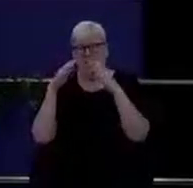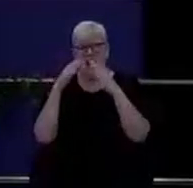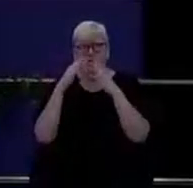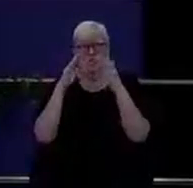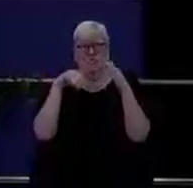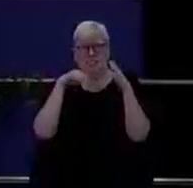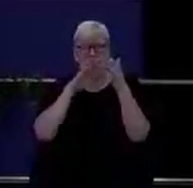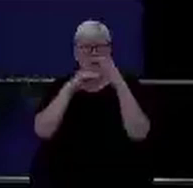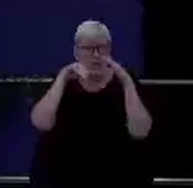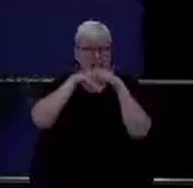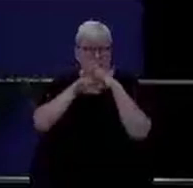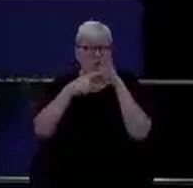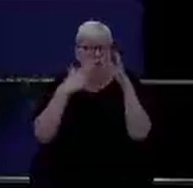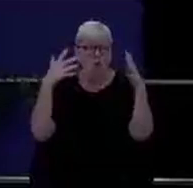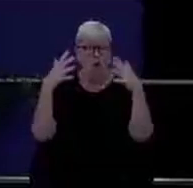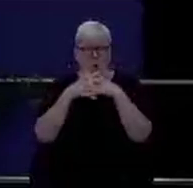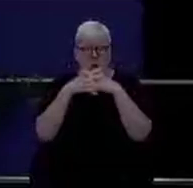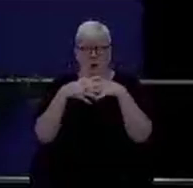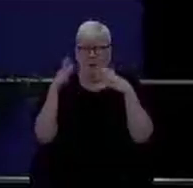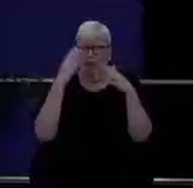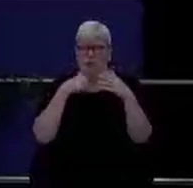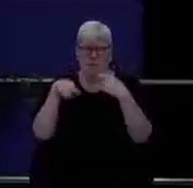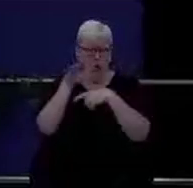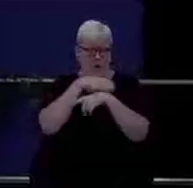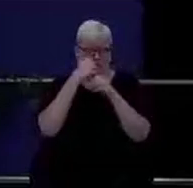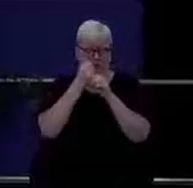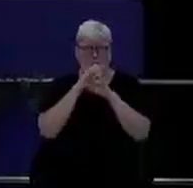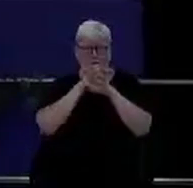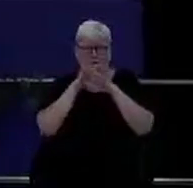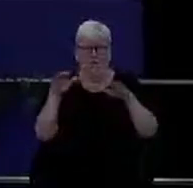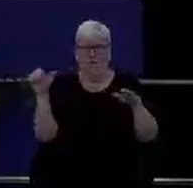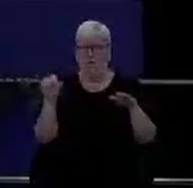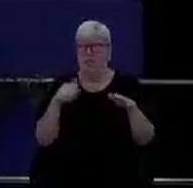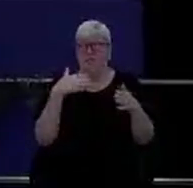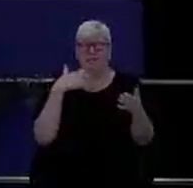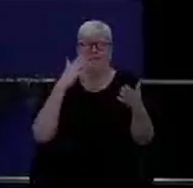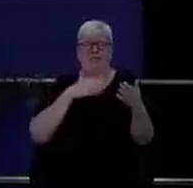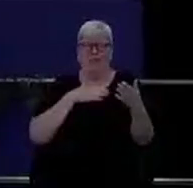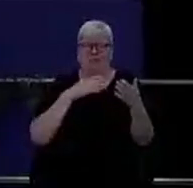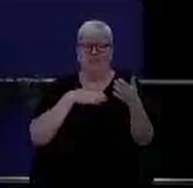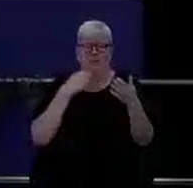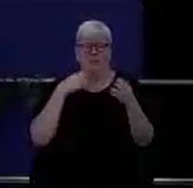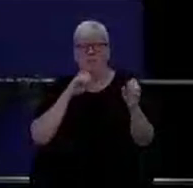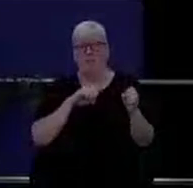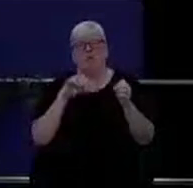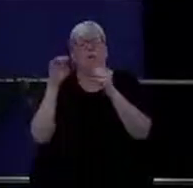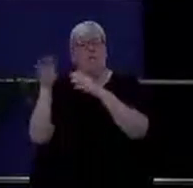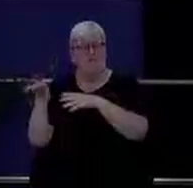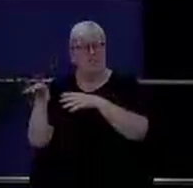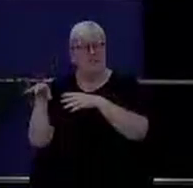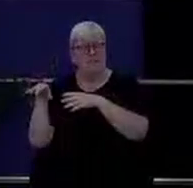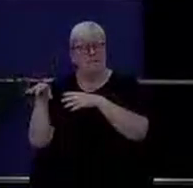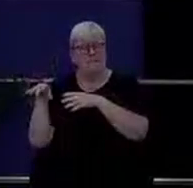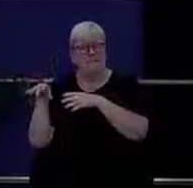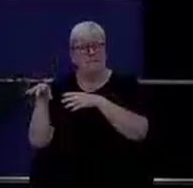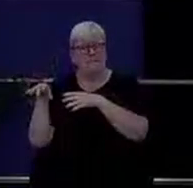mother-in-law, had used all over our ground floor. He must have commandeered it when she moved out. As